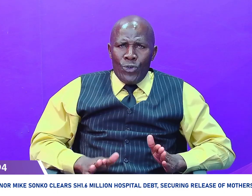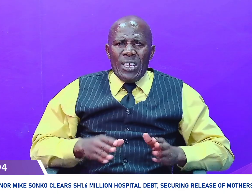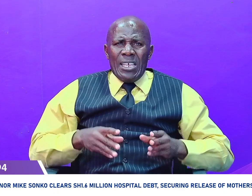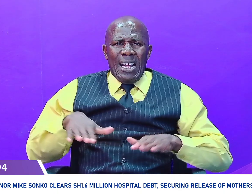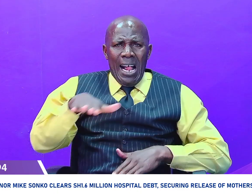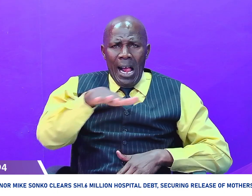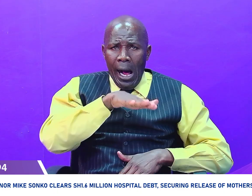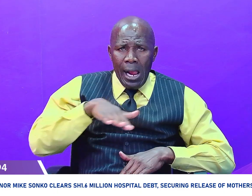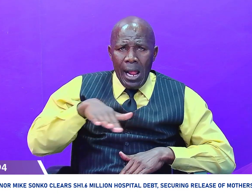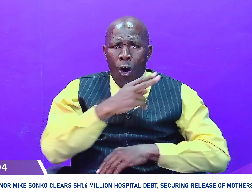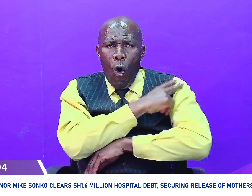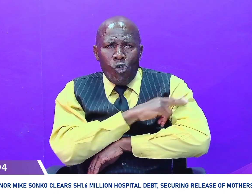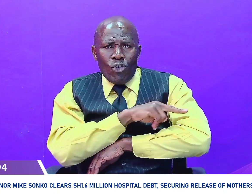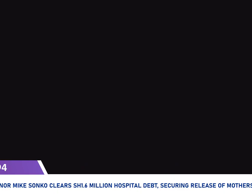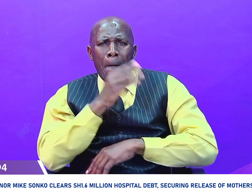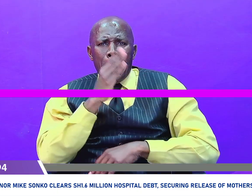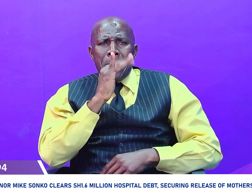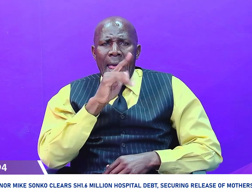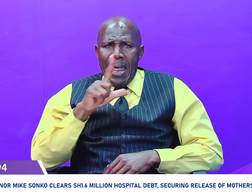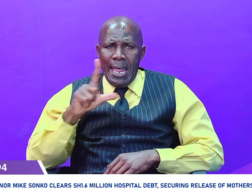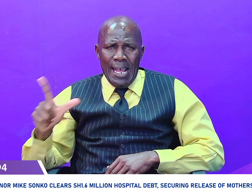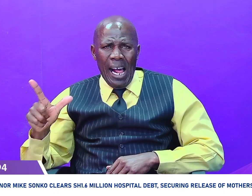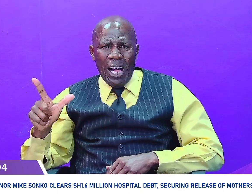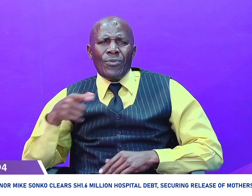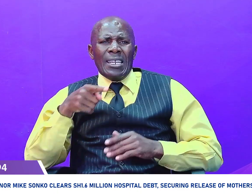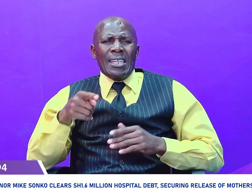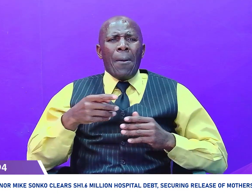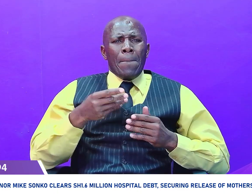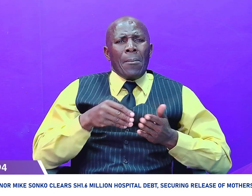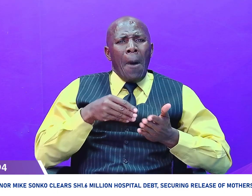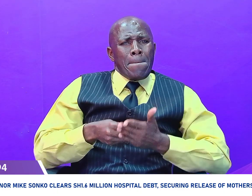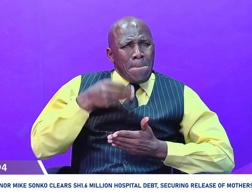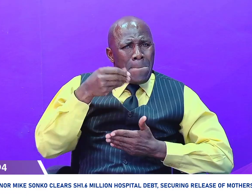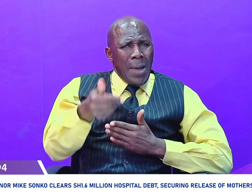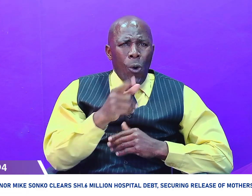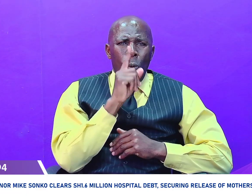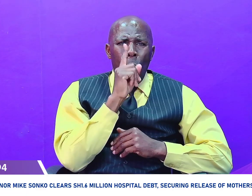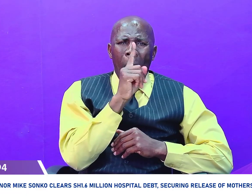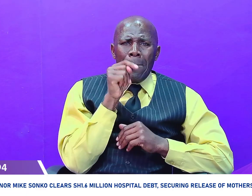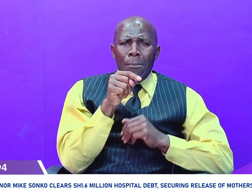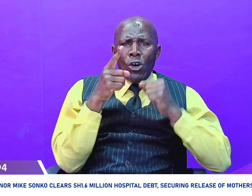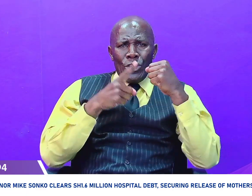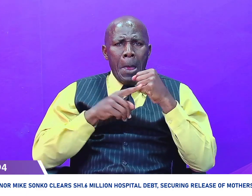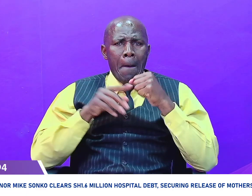Sonko personally settled hospital bills amounting to 1.6 million Kenya shillings,